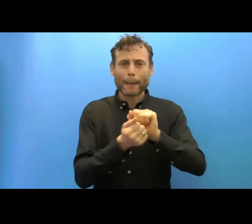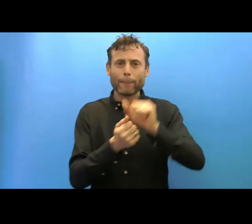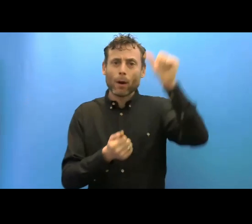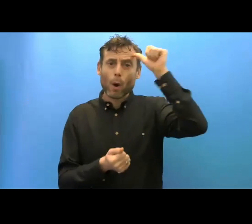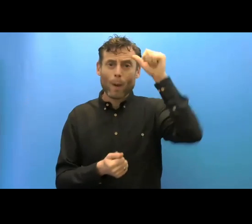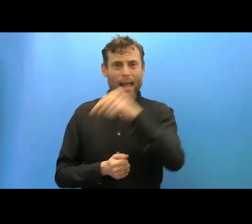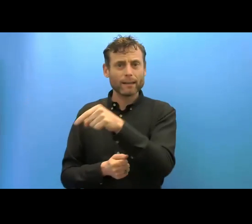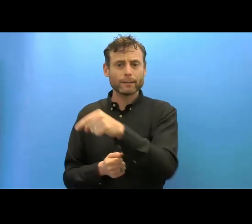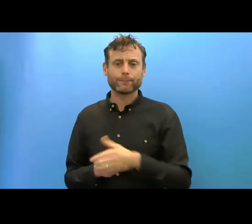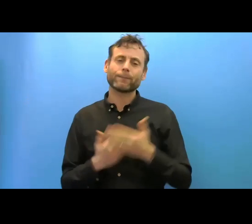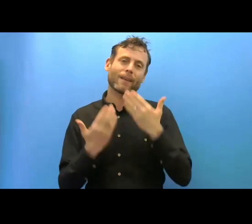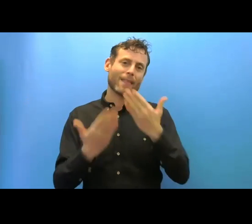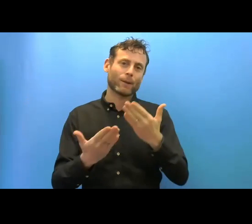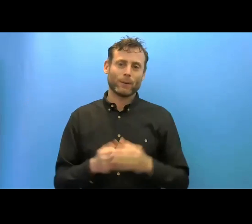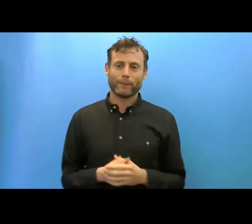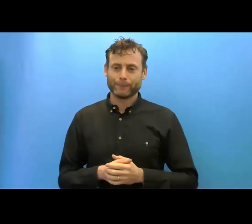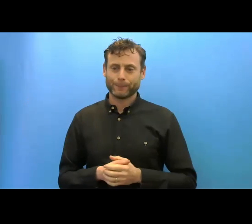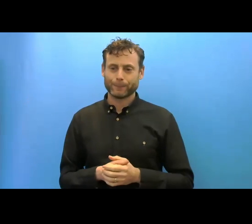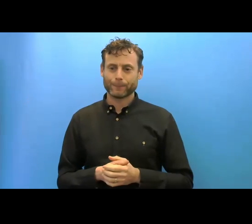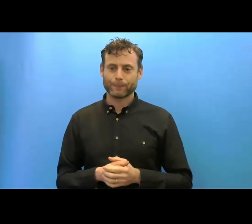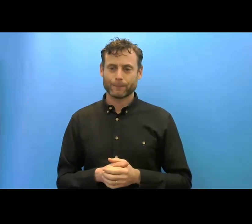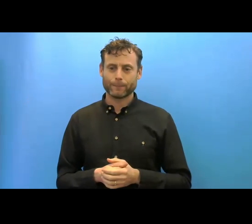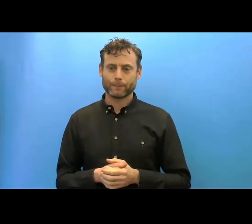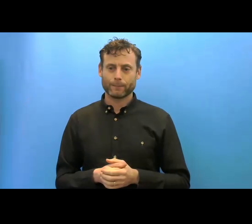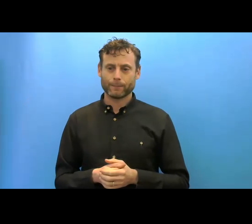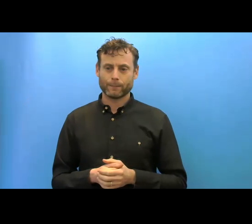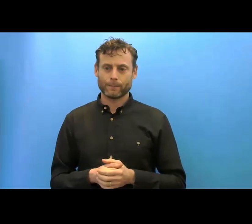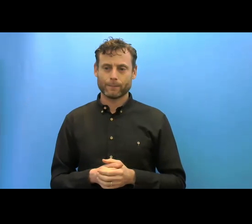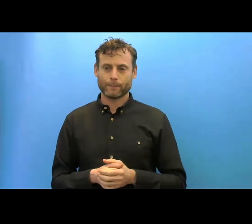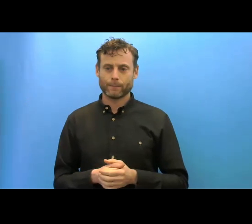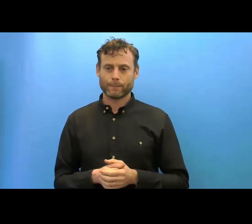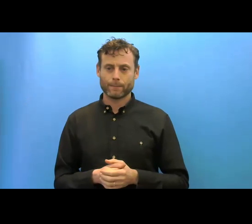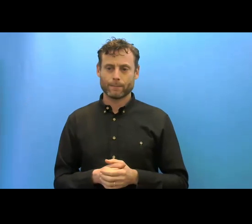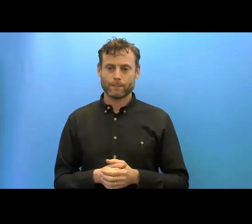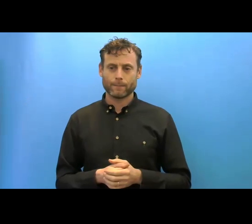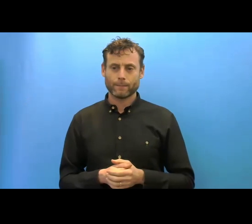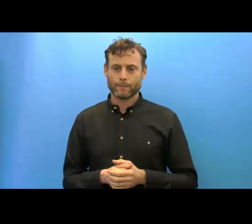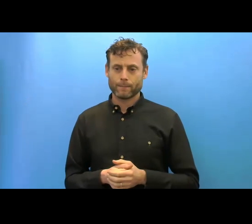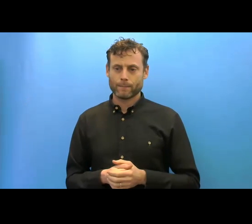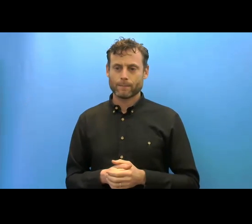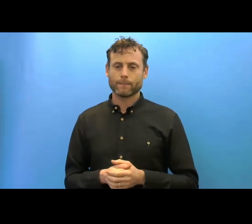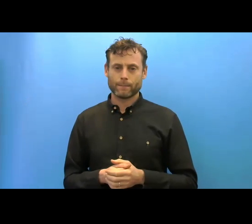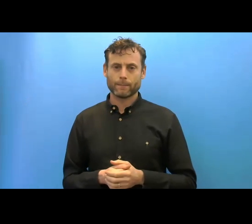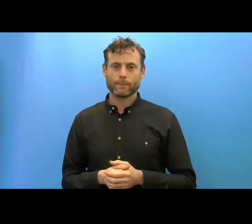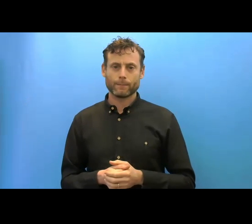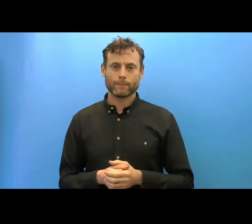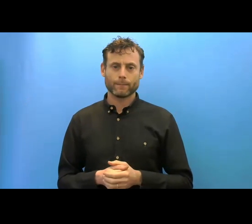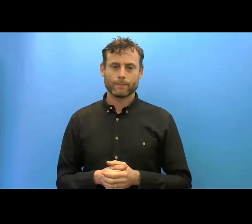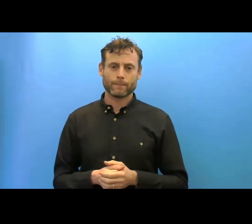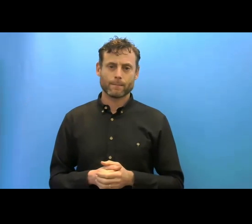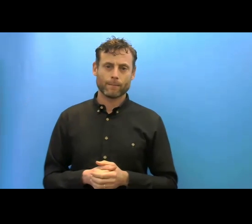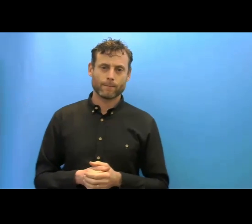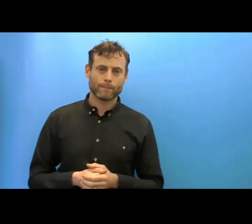A caption reads, Christopher Samuel, welcome in, INN. Photographs by Claire Griffiths. Christopher Samuel, or